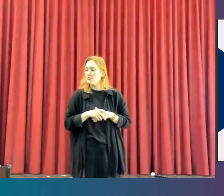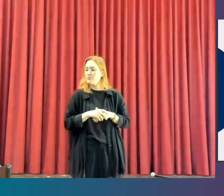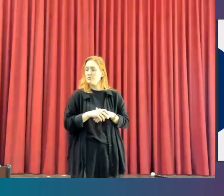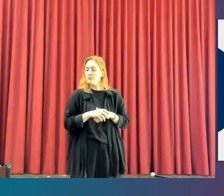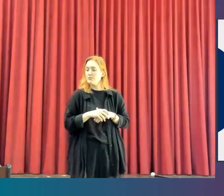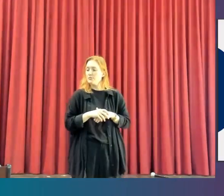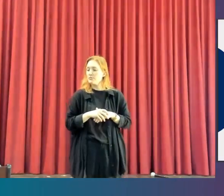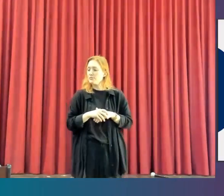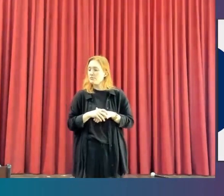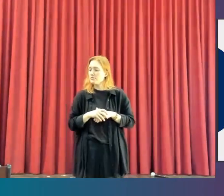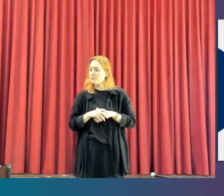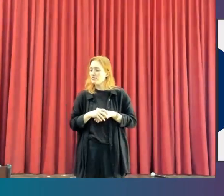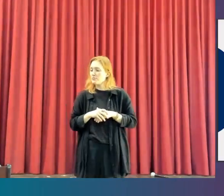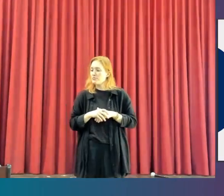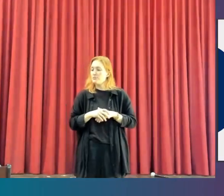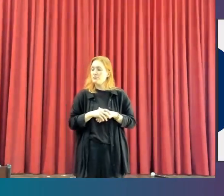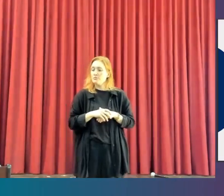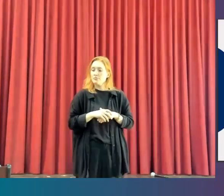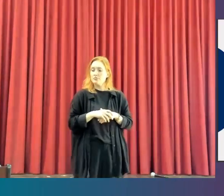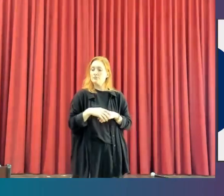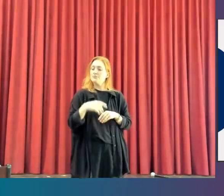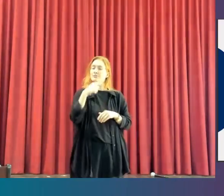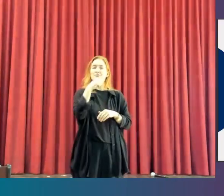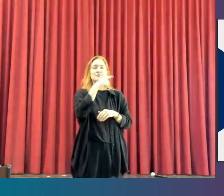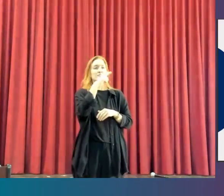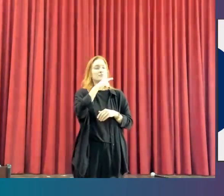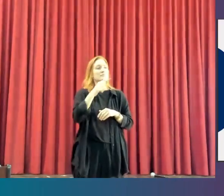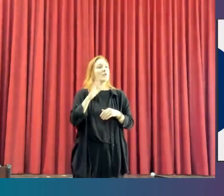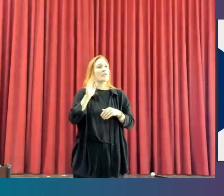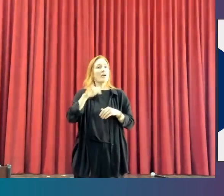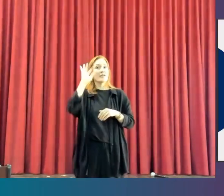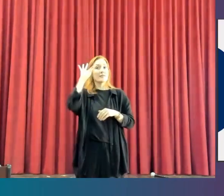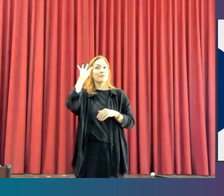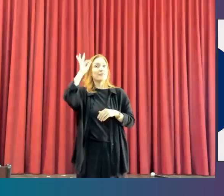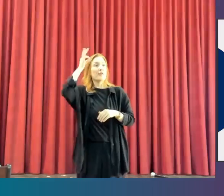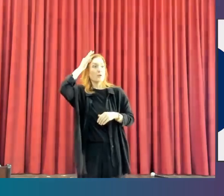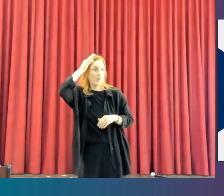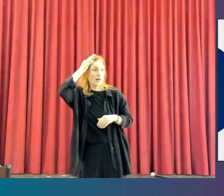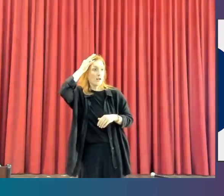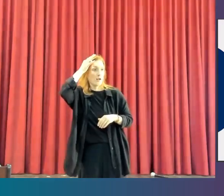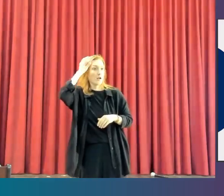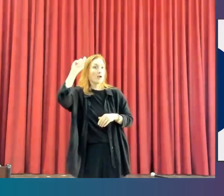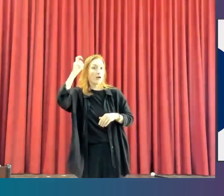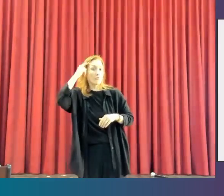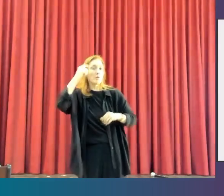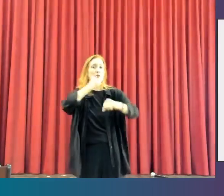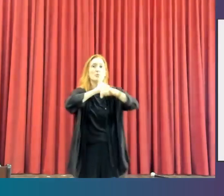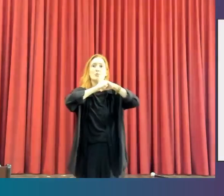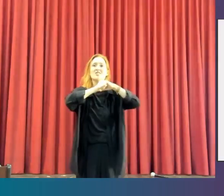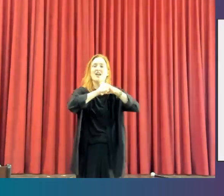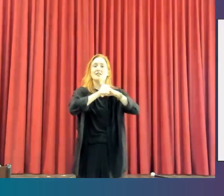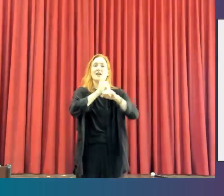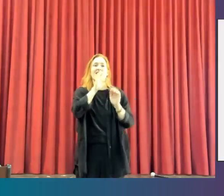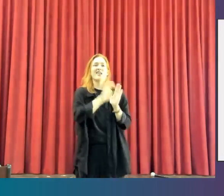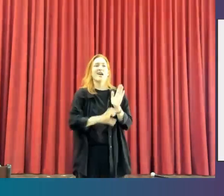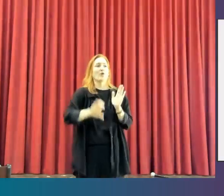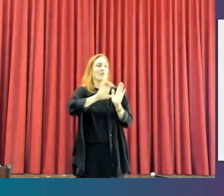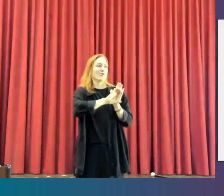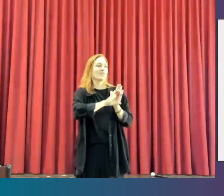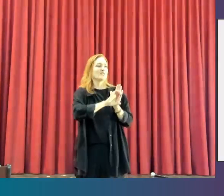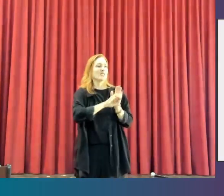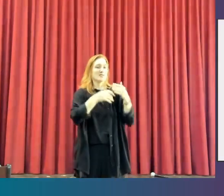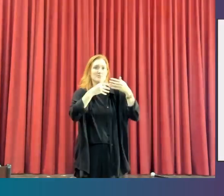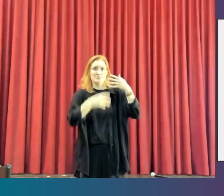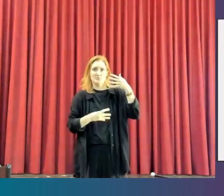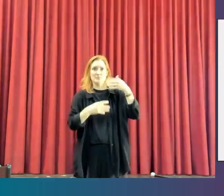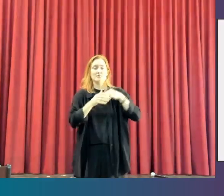So what I have on the screen here are the federally protected characteristics. And this is